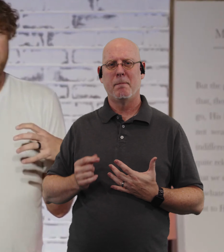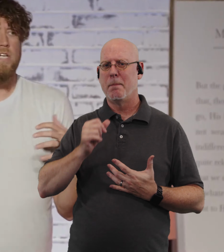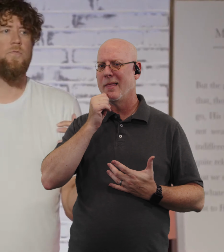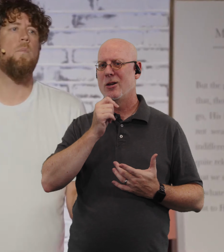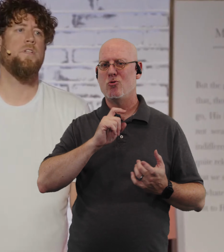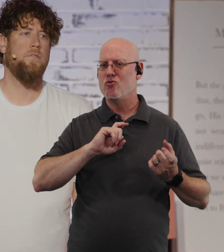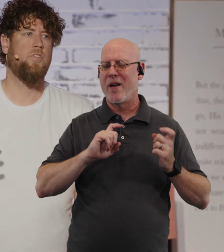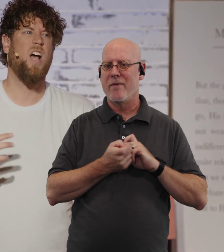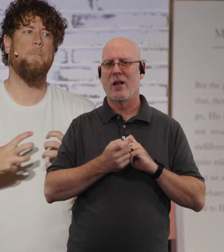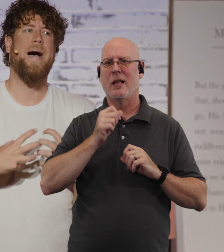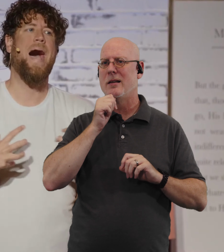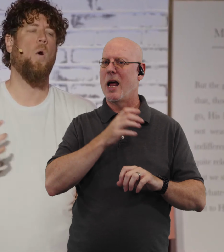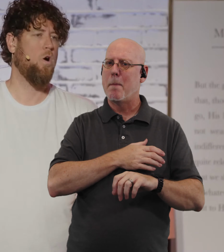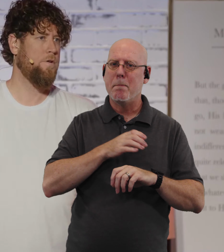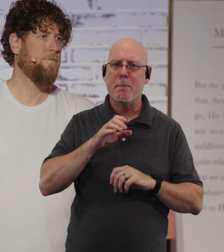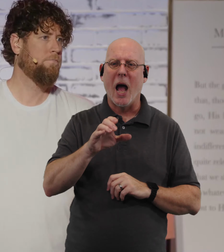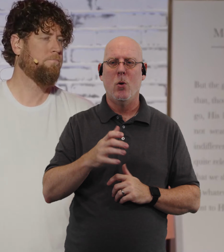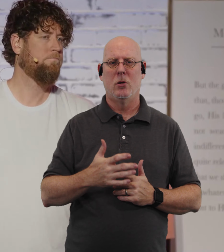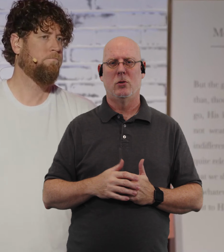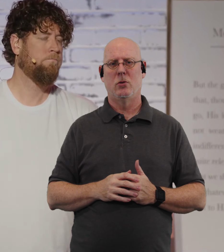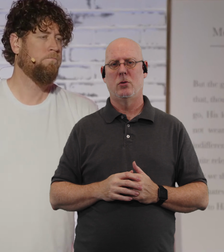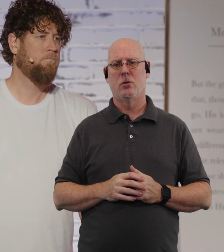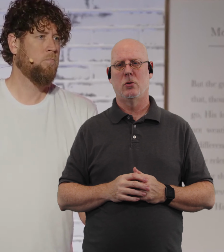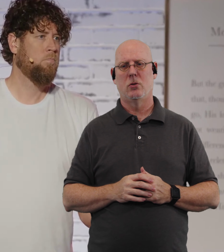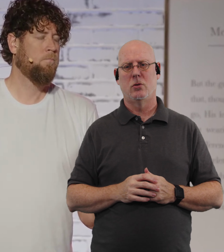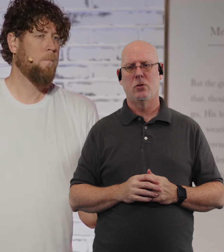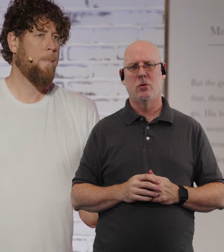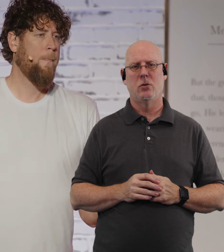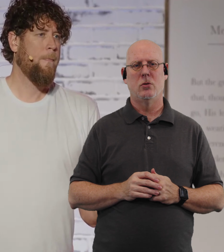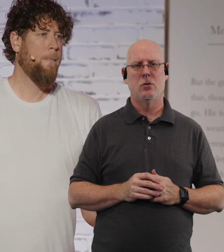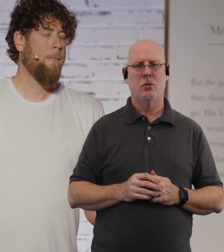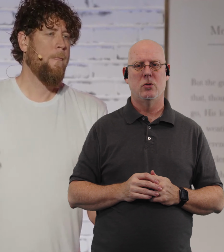They're not transformative. They're not empowered.